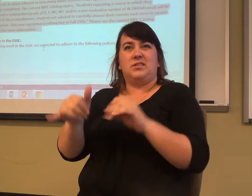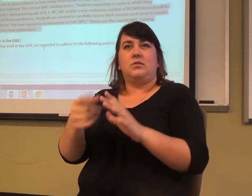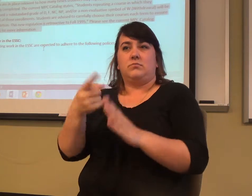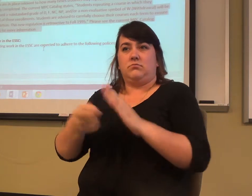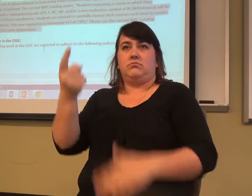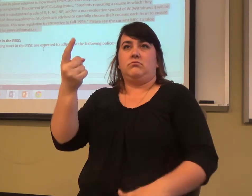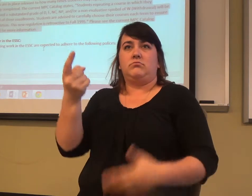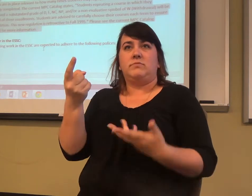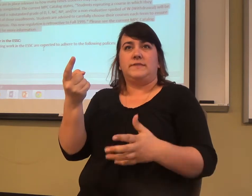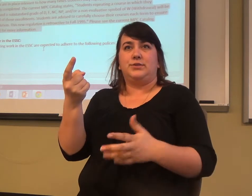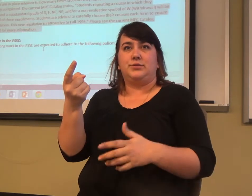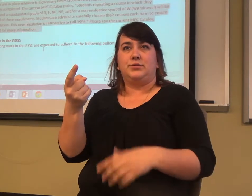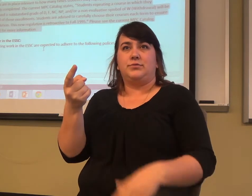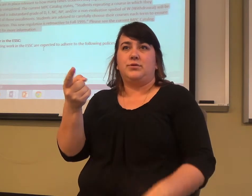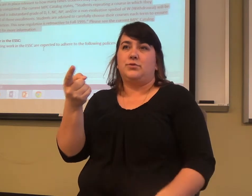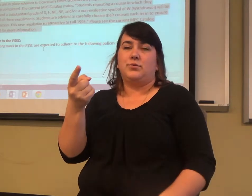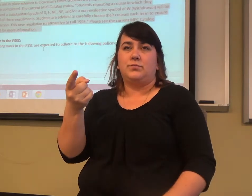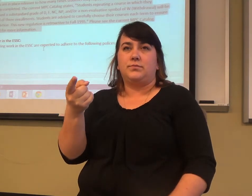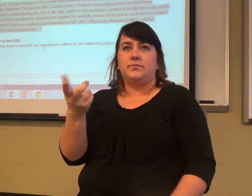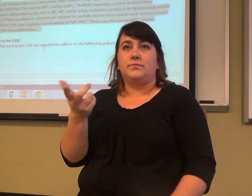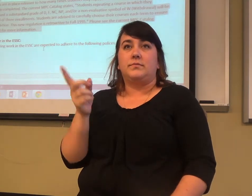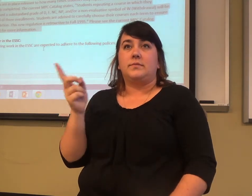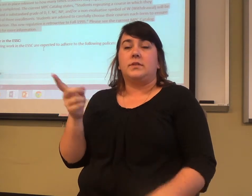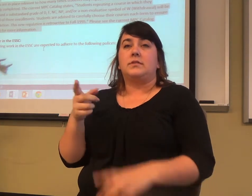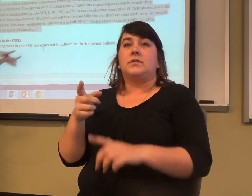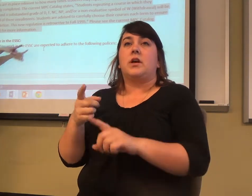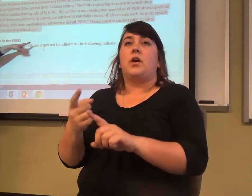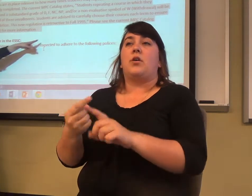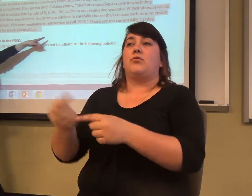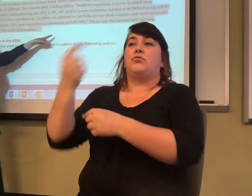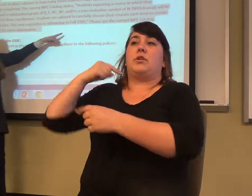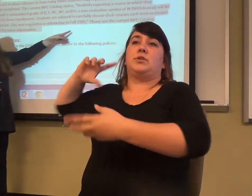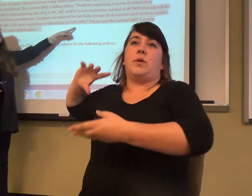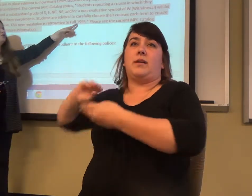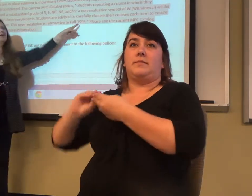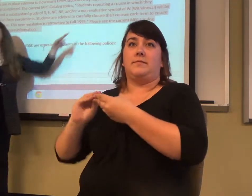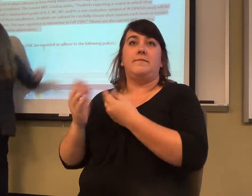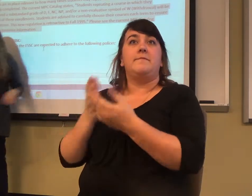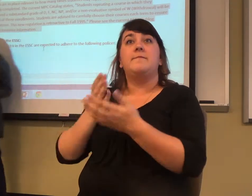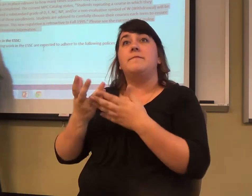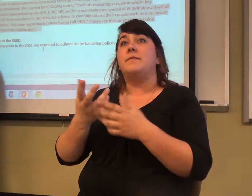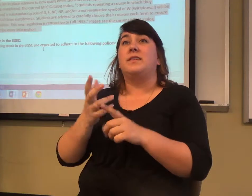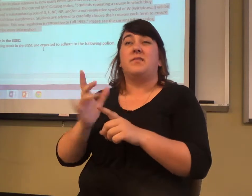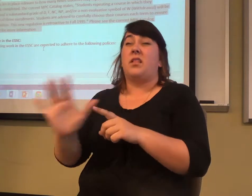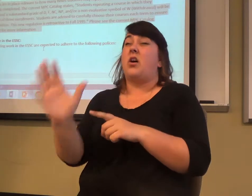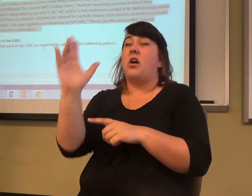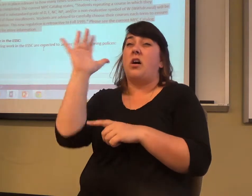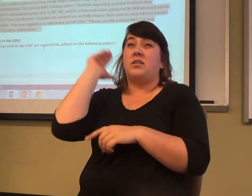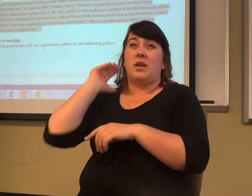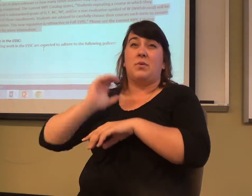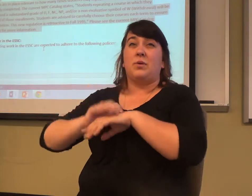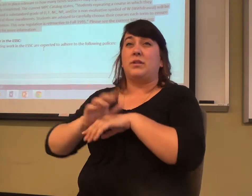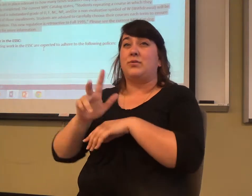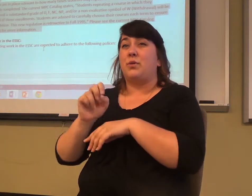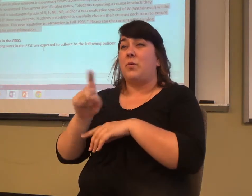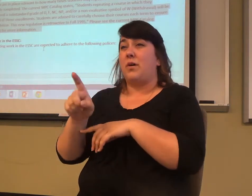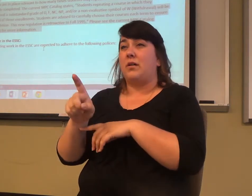Okay? This is a retroactive policy, so even if you took English 301 a long time ago, it's still going to count on your